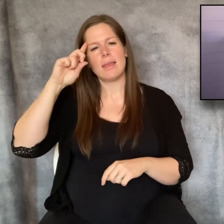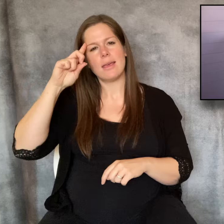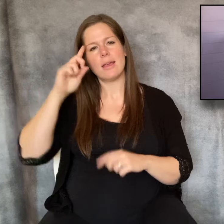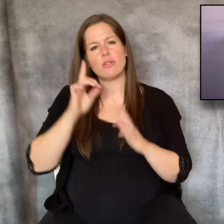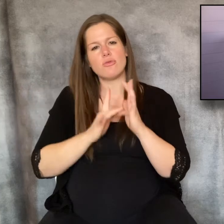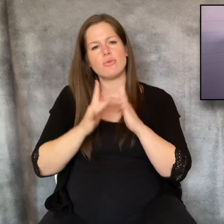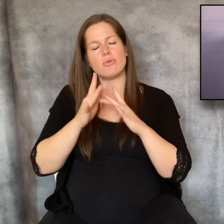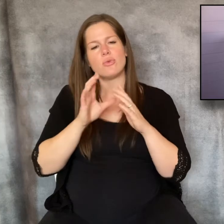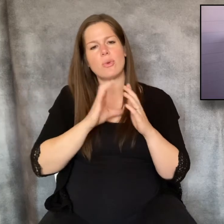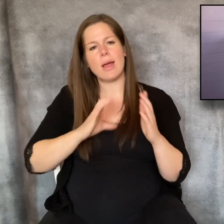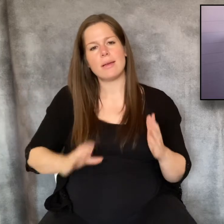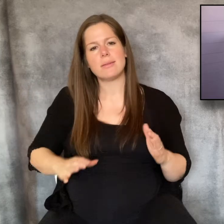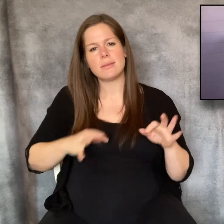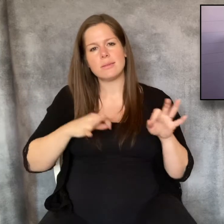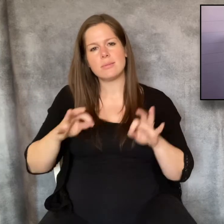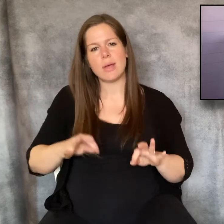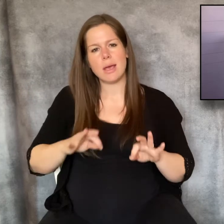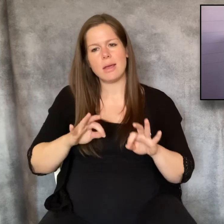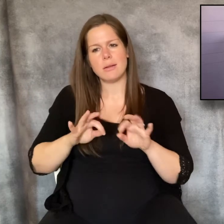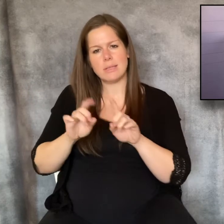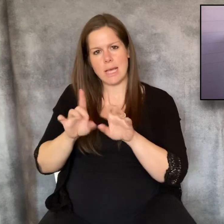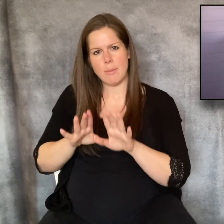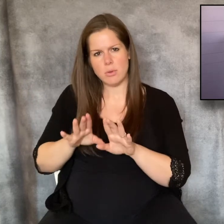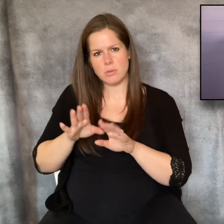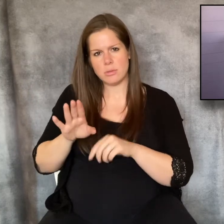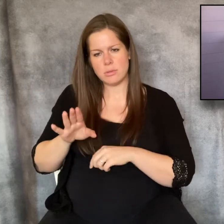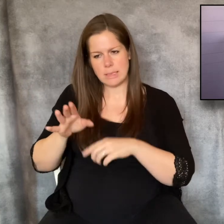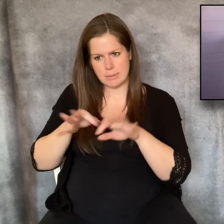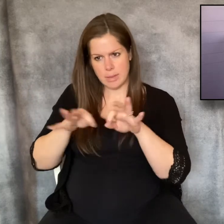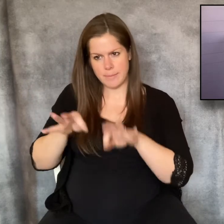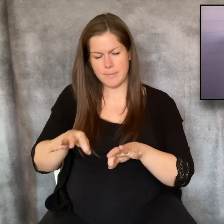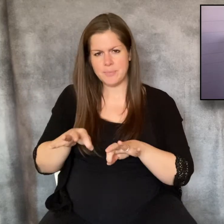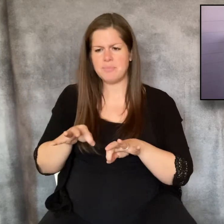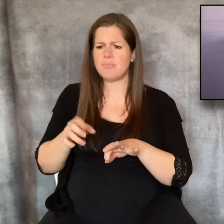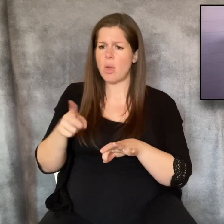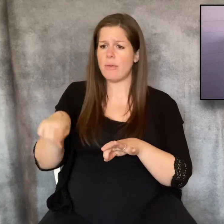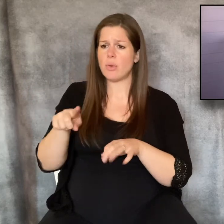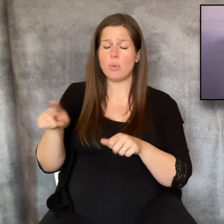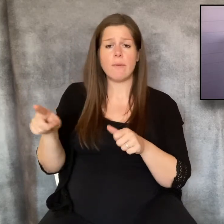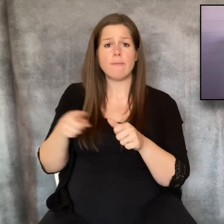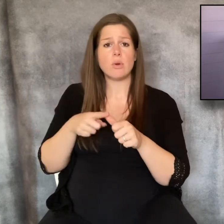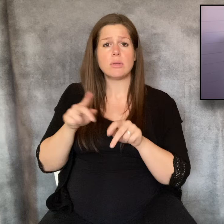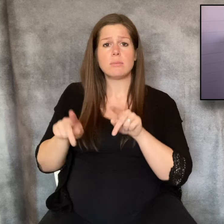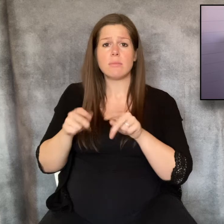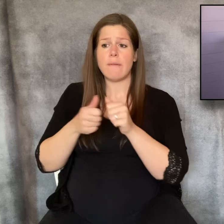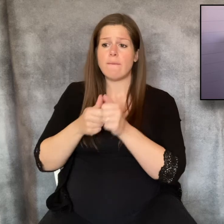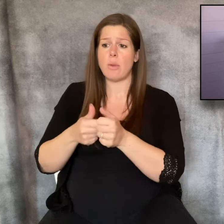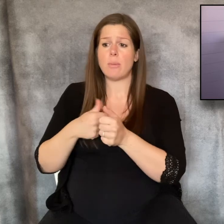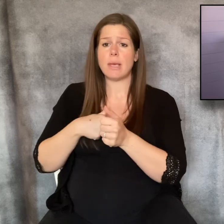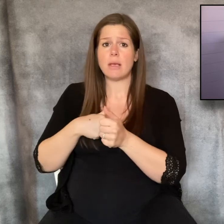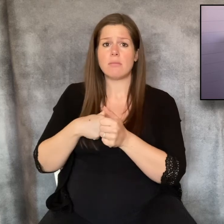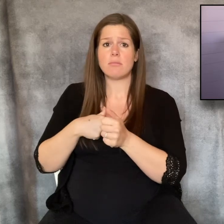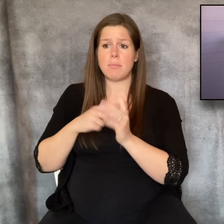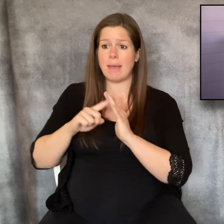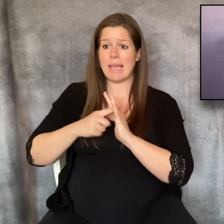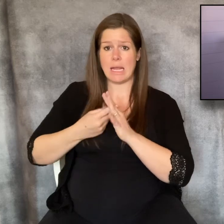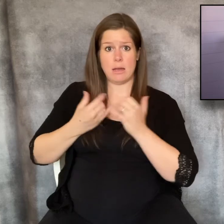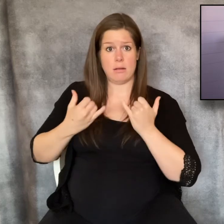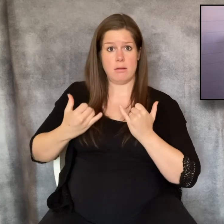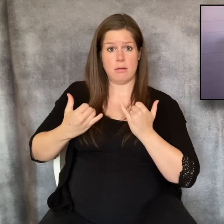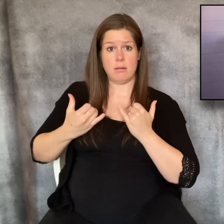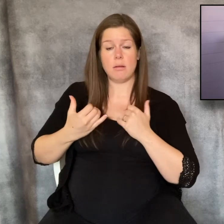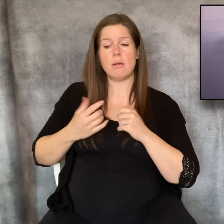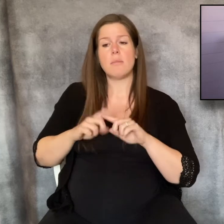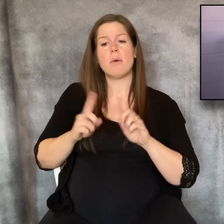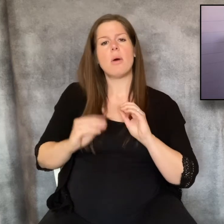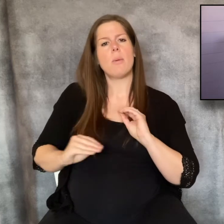to follow him, there will be more coming after them. And even though that they might work longer and in